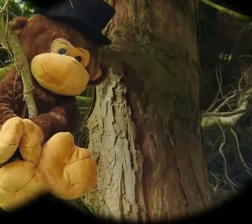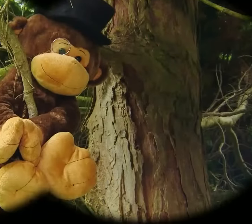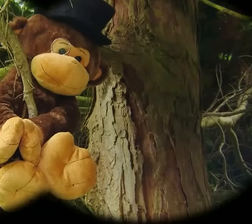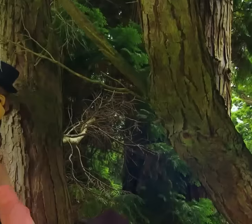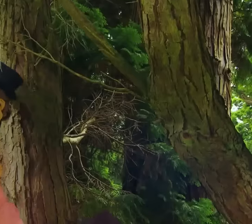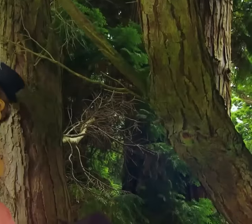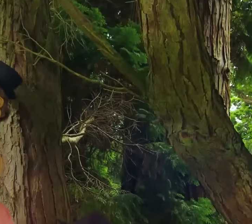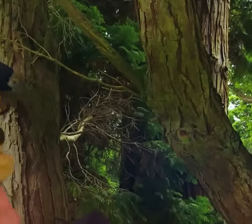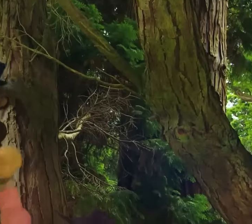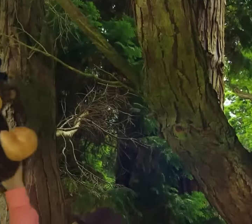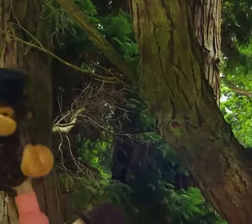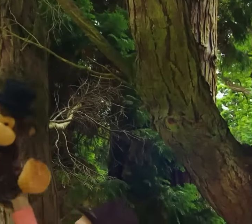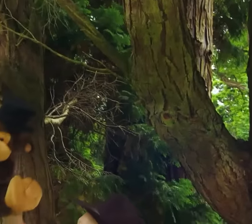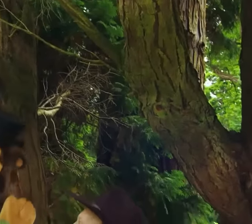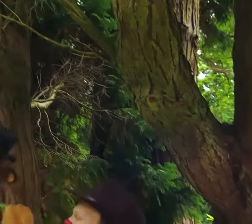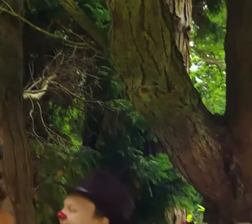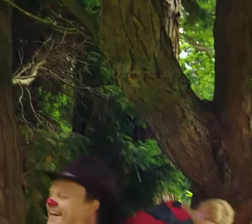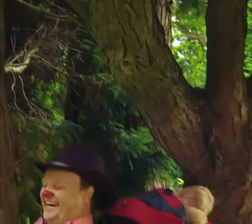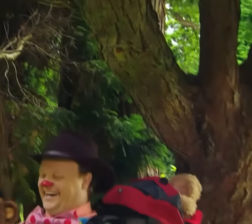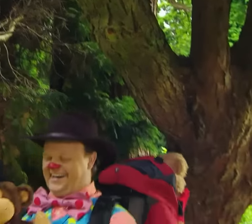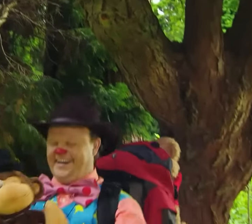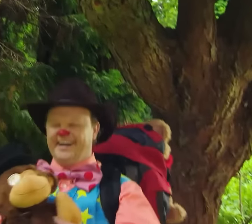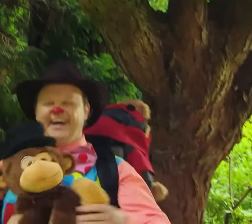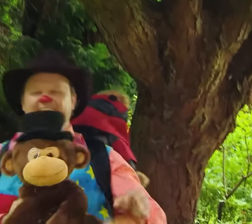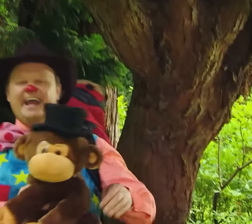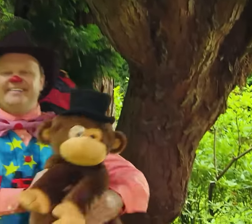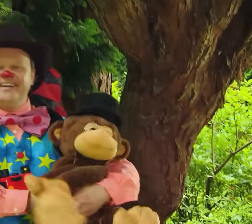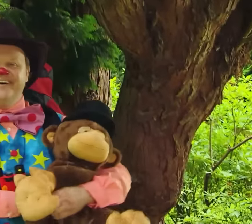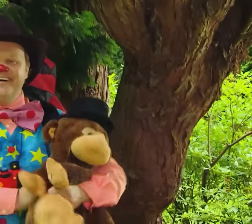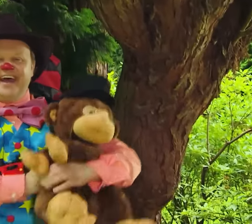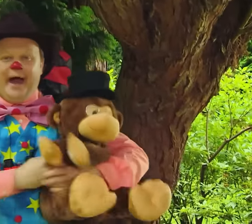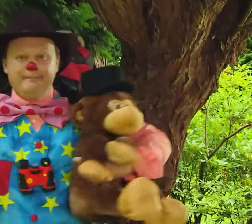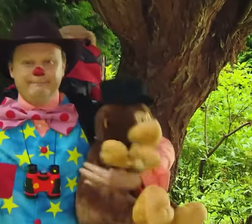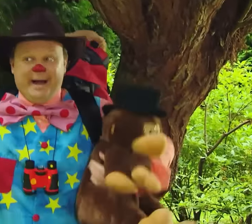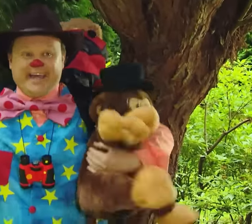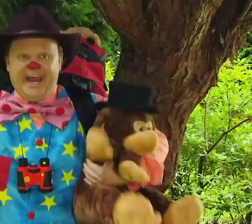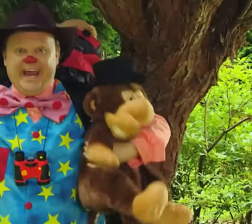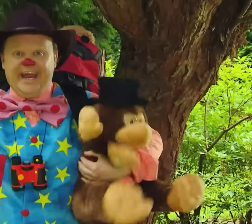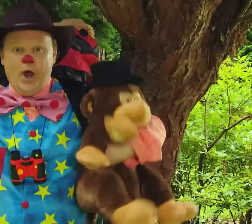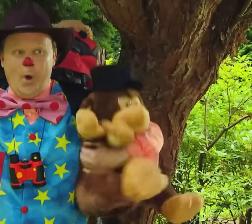Oh, look who it is. It's Lord Monkey.